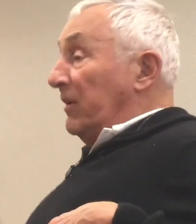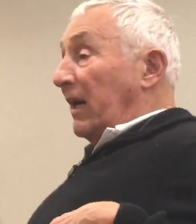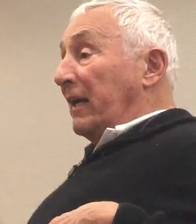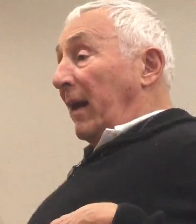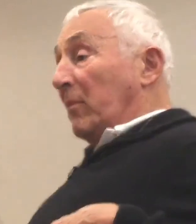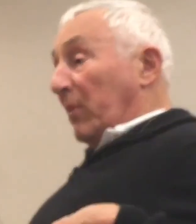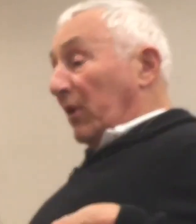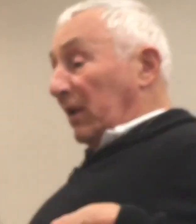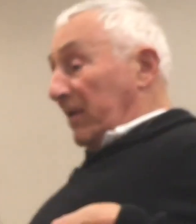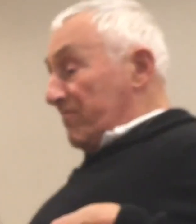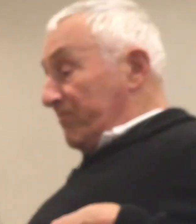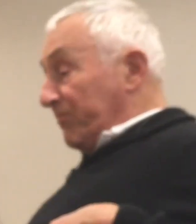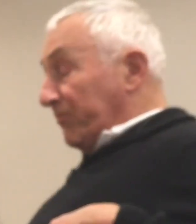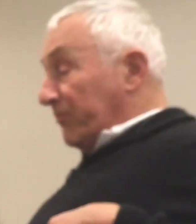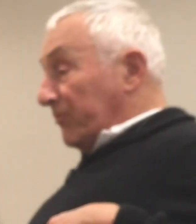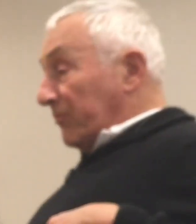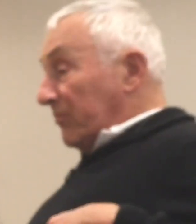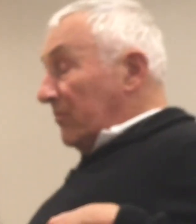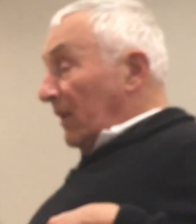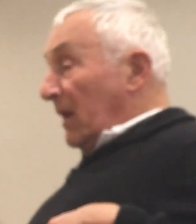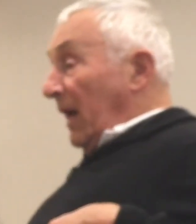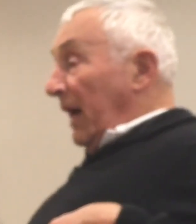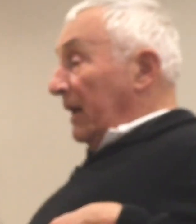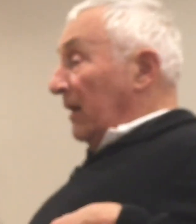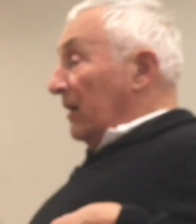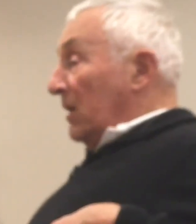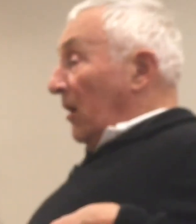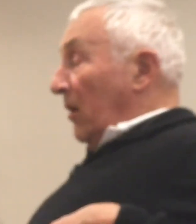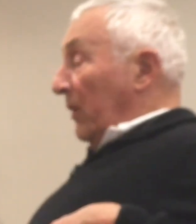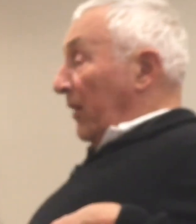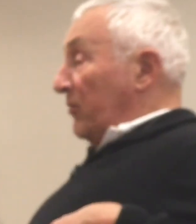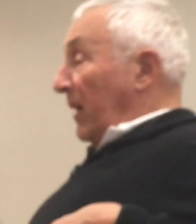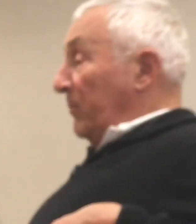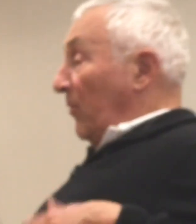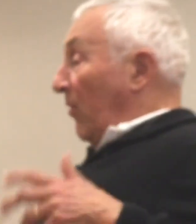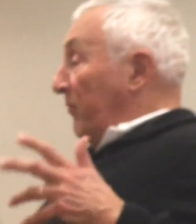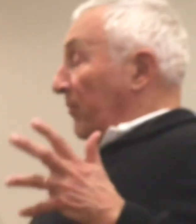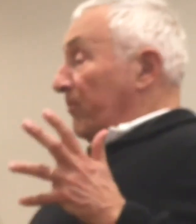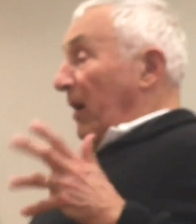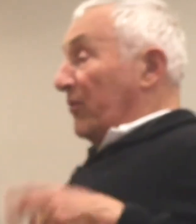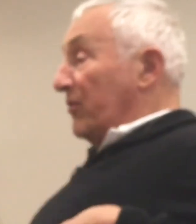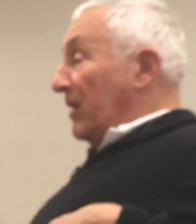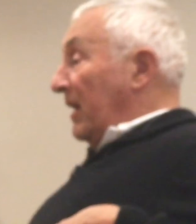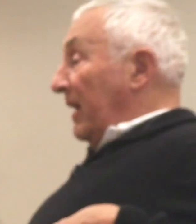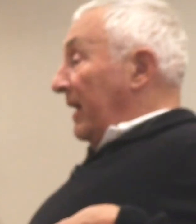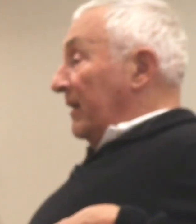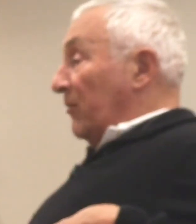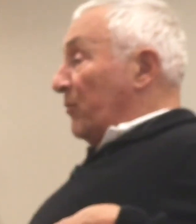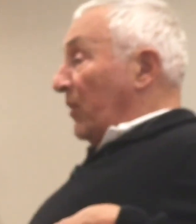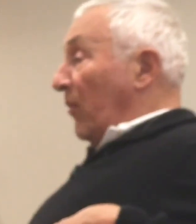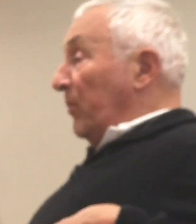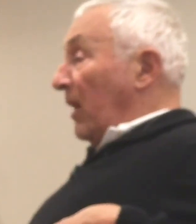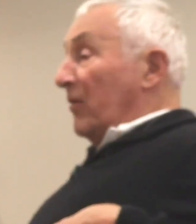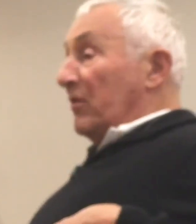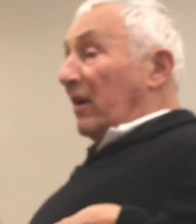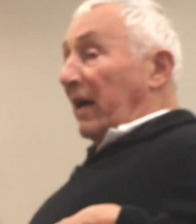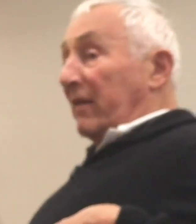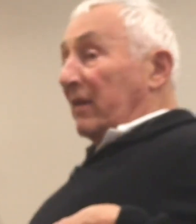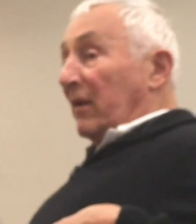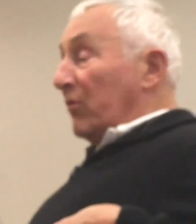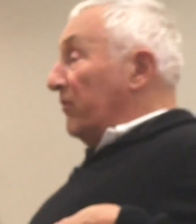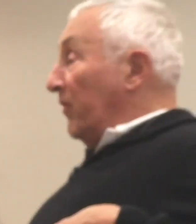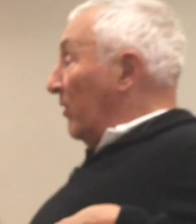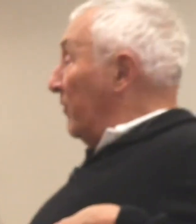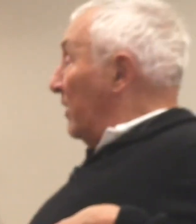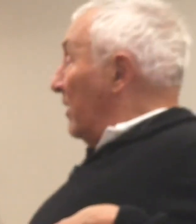68, I came to Berkeley, and when I stepped off the bus into Sproul Plaza,